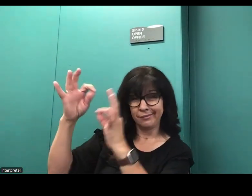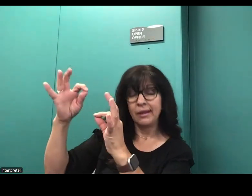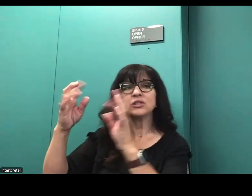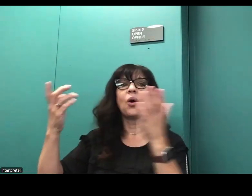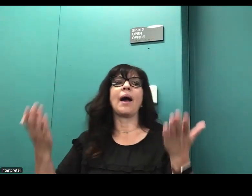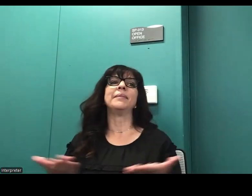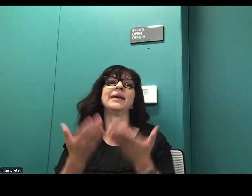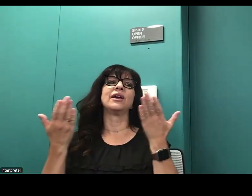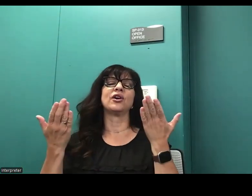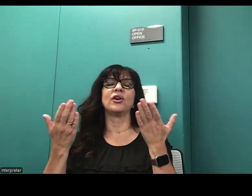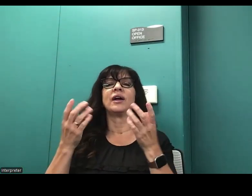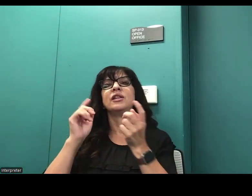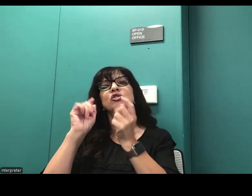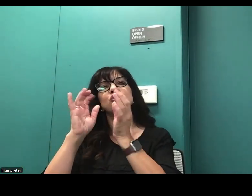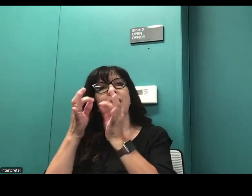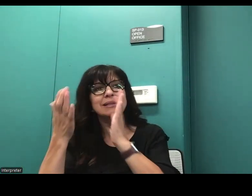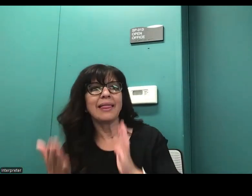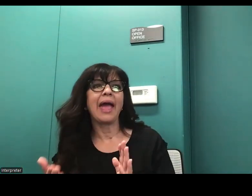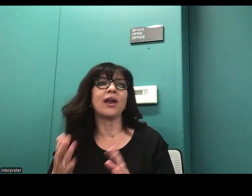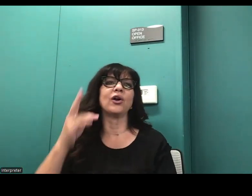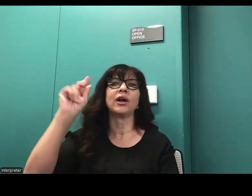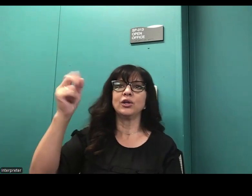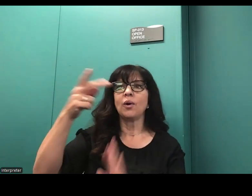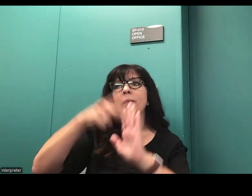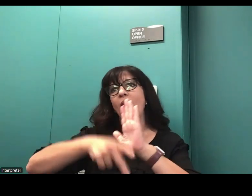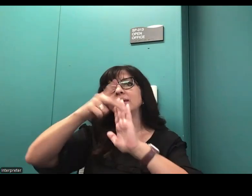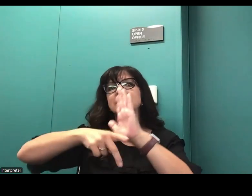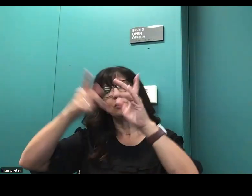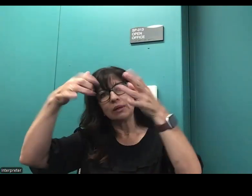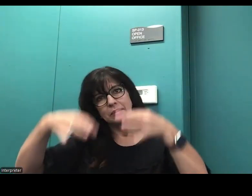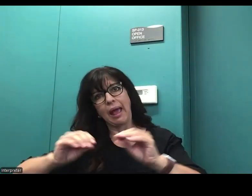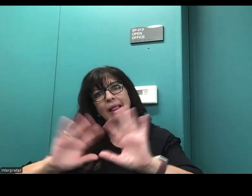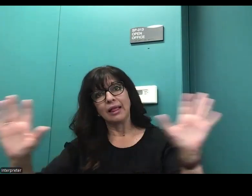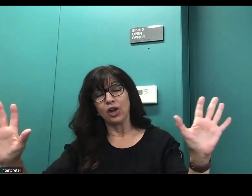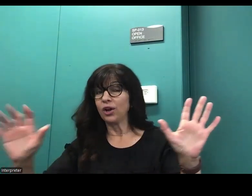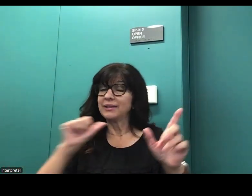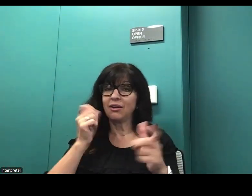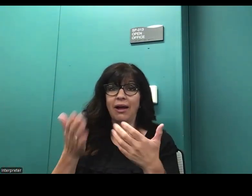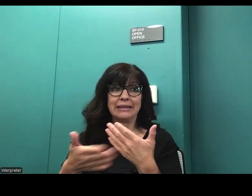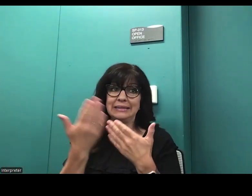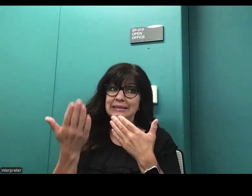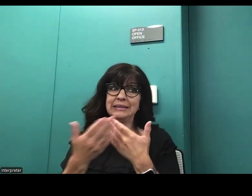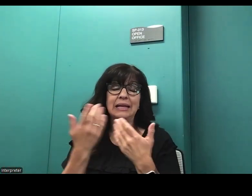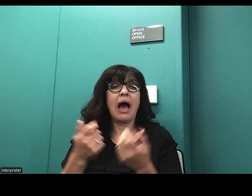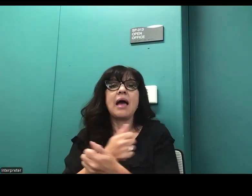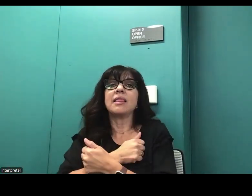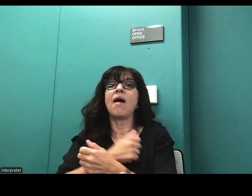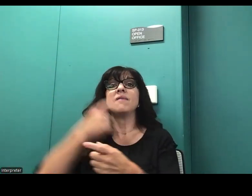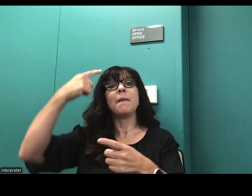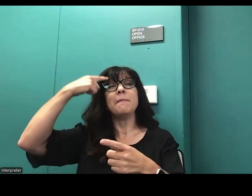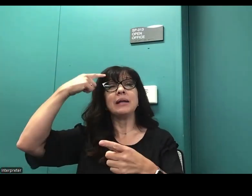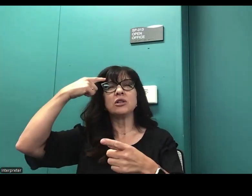I am, the translator of Utah policy, and it's not easy. I love mental